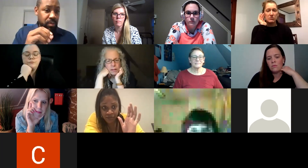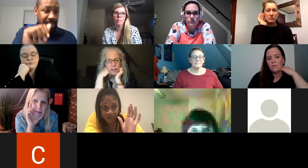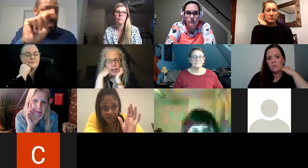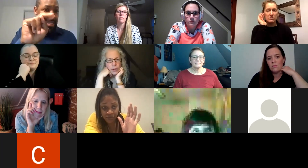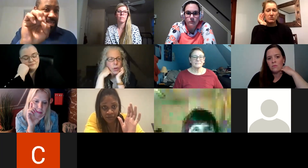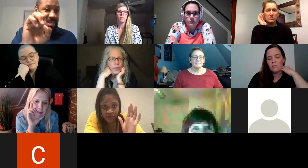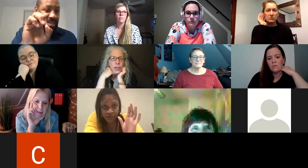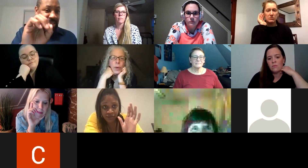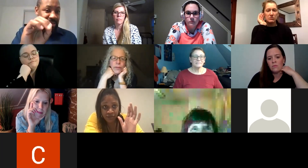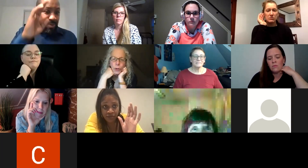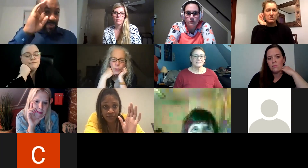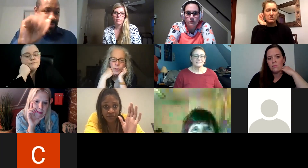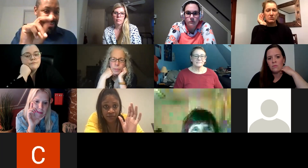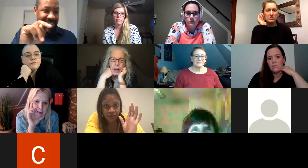I don't know if there's a way for you to respond,